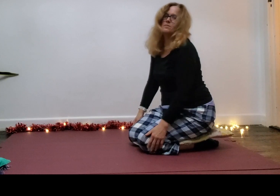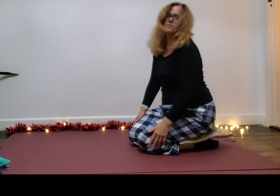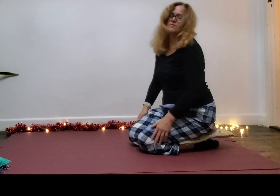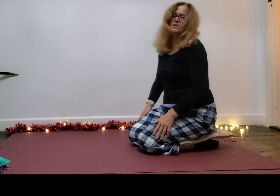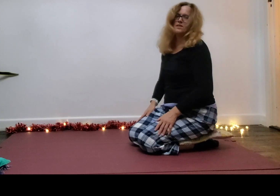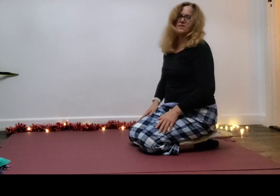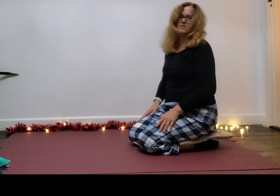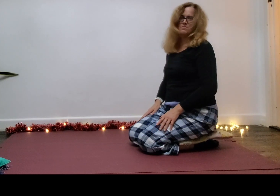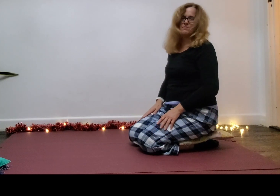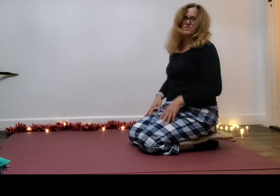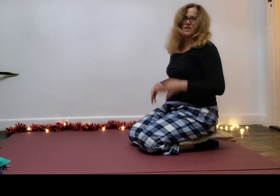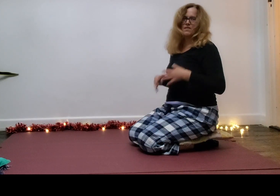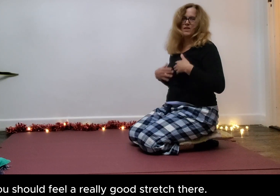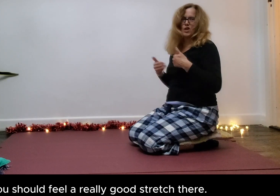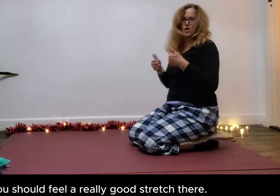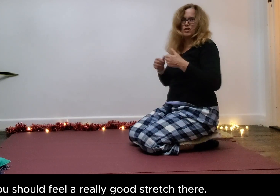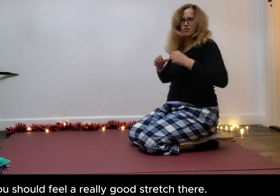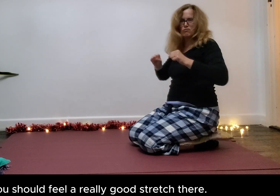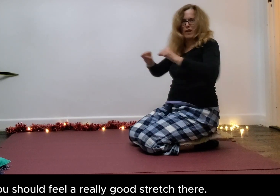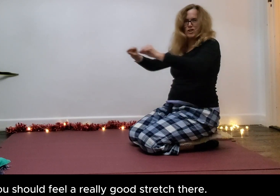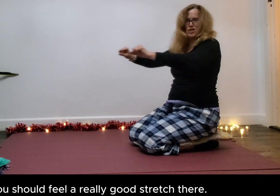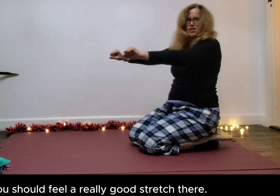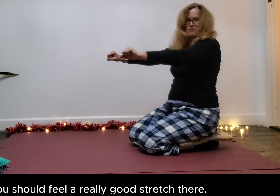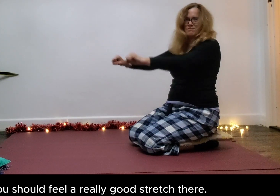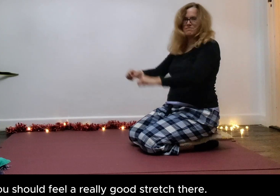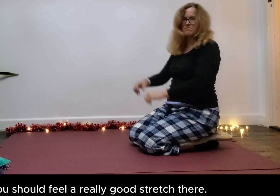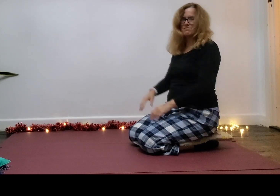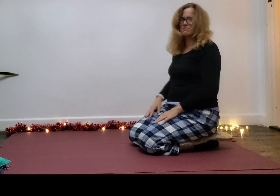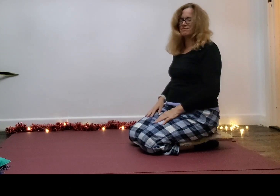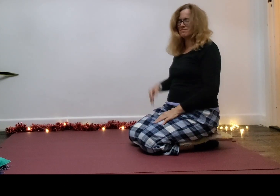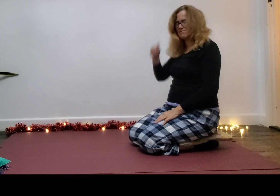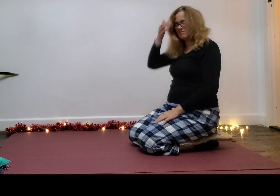You should feel a really good stretch there.